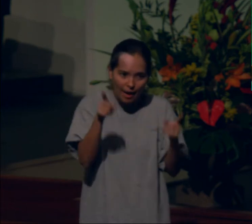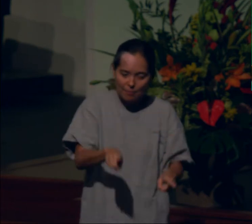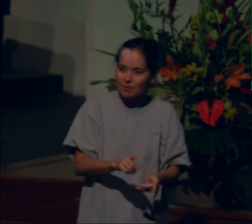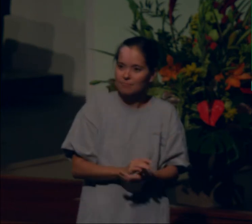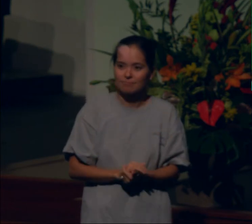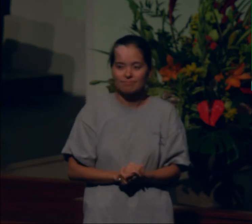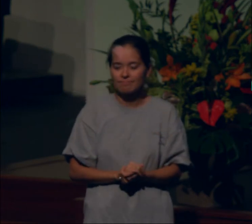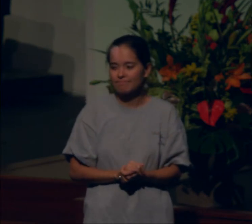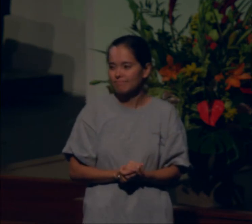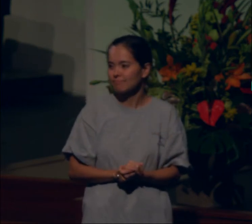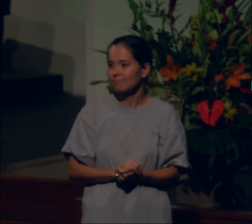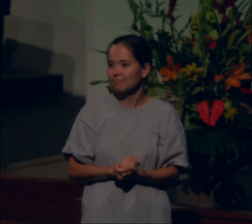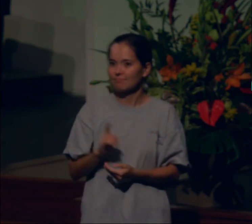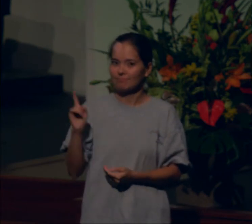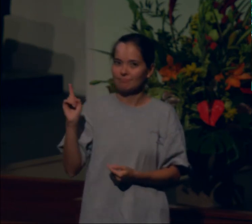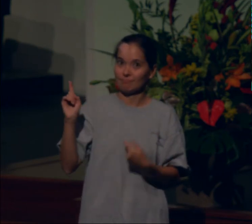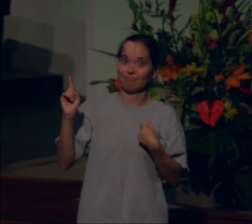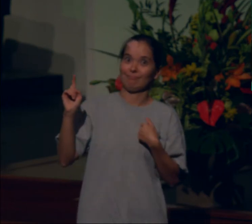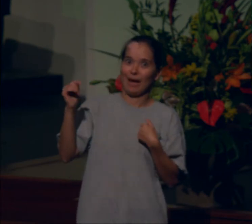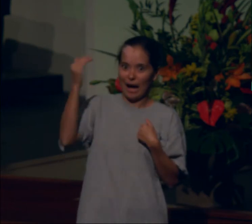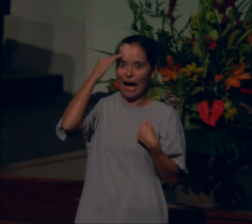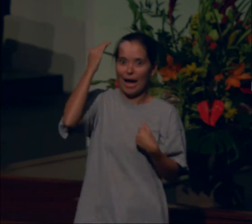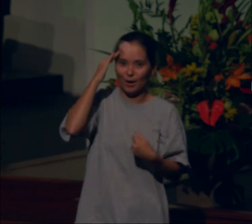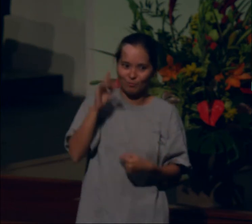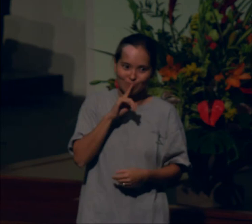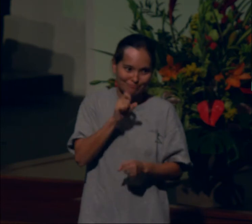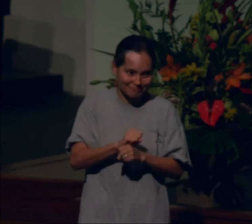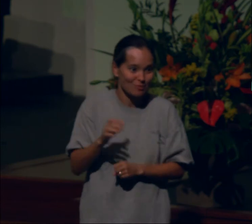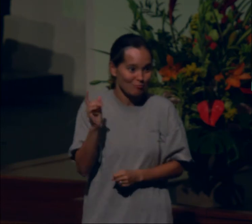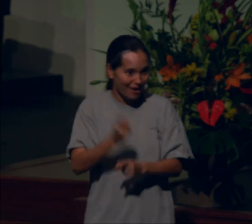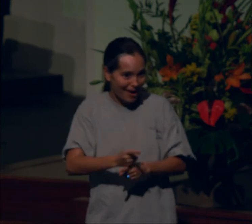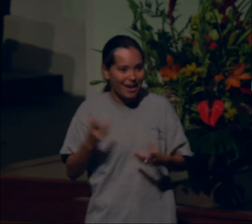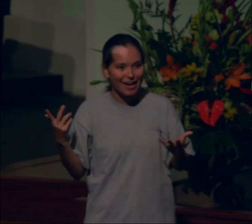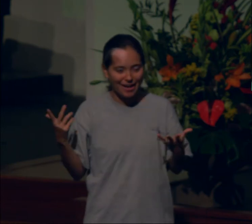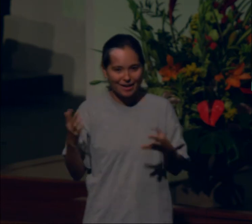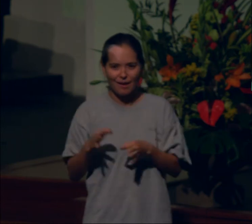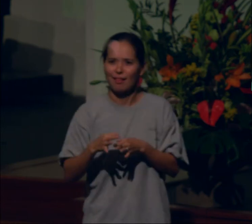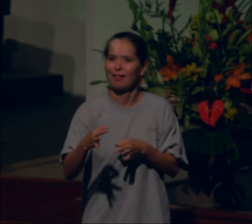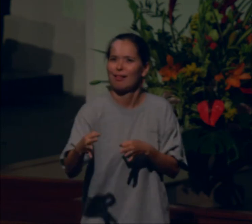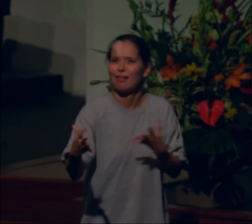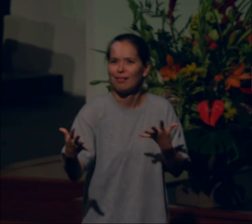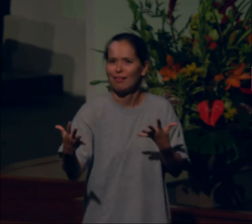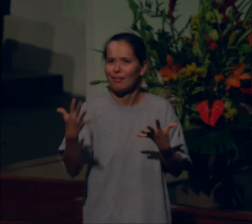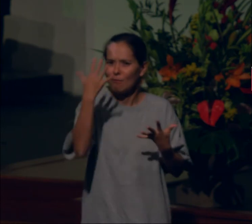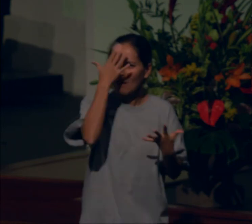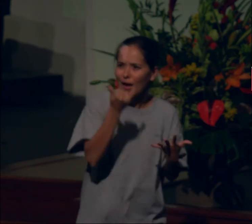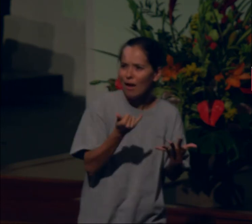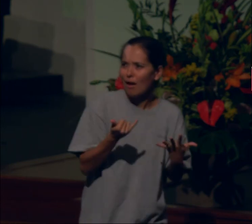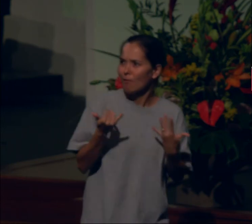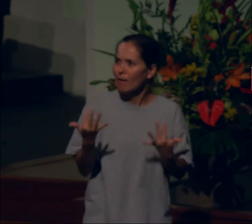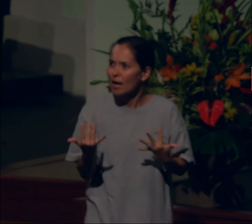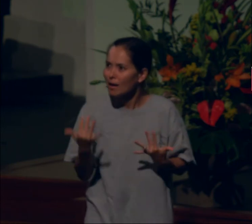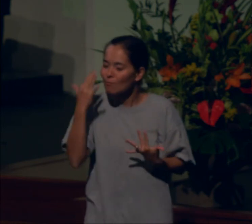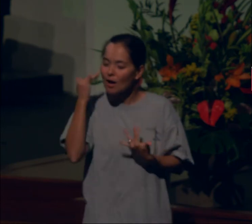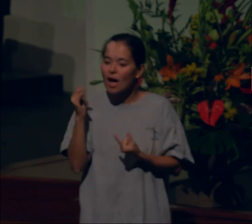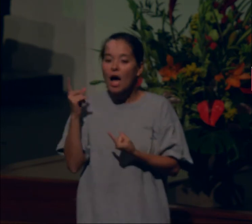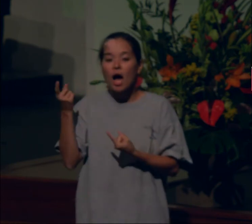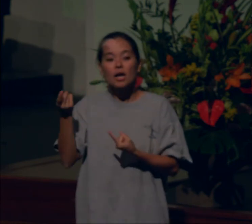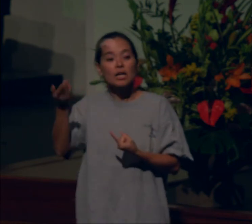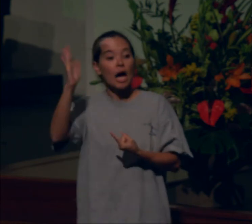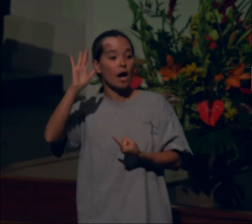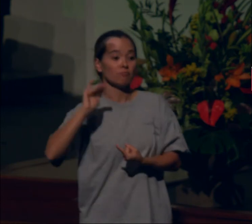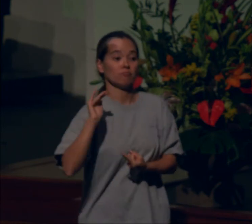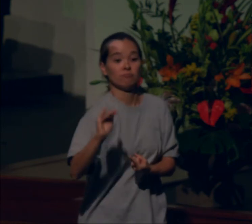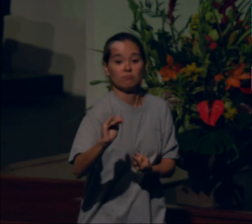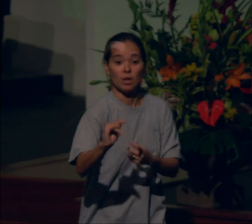Somebody say, I know what you're talking about. Sometimes when God gives you a